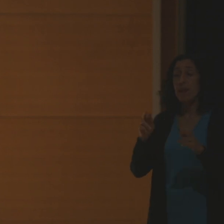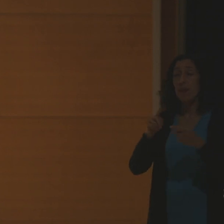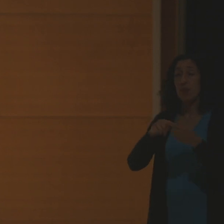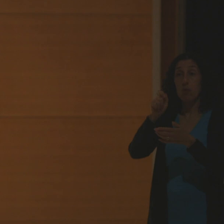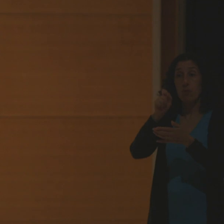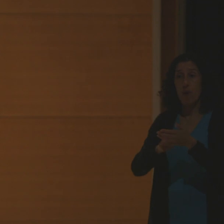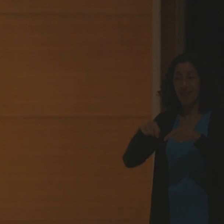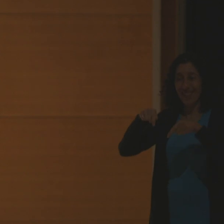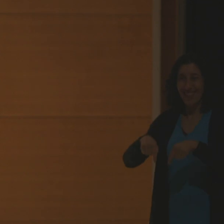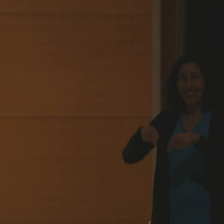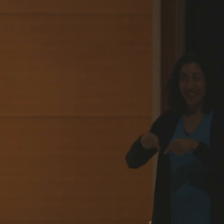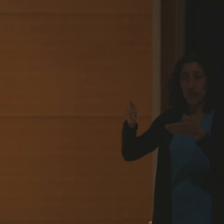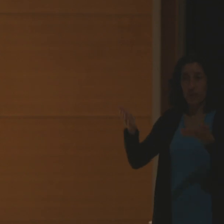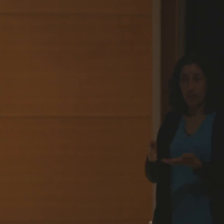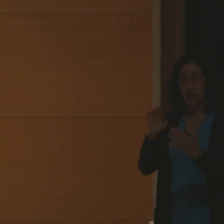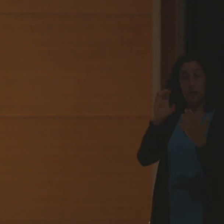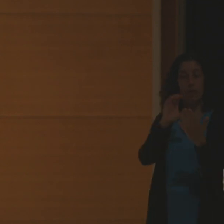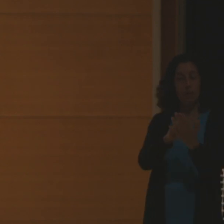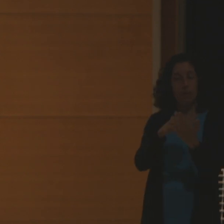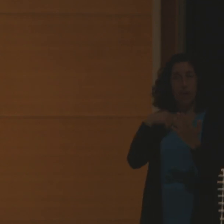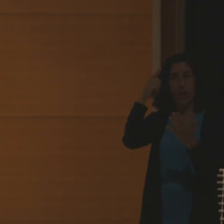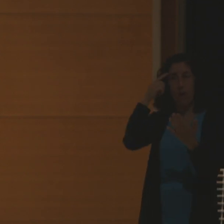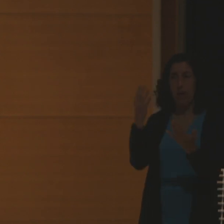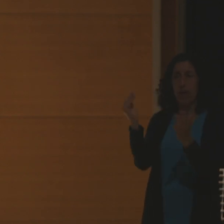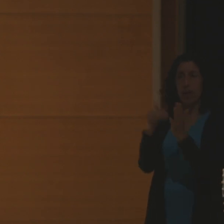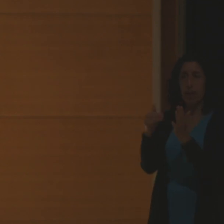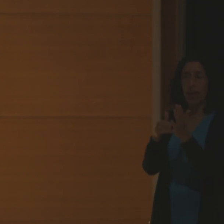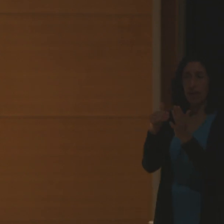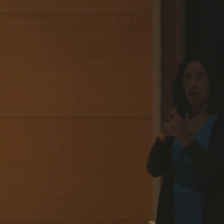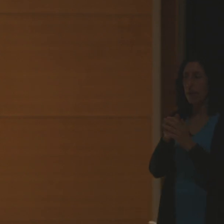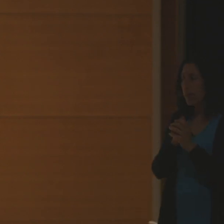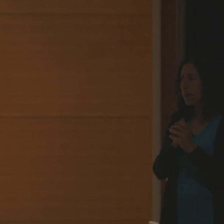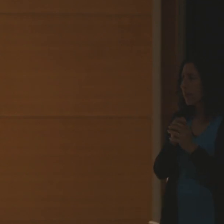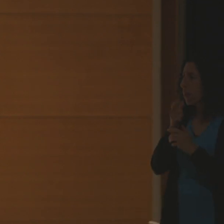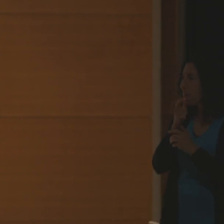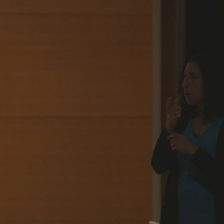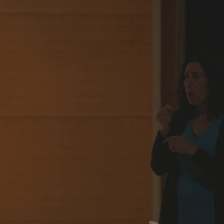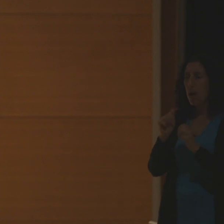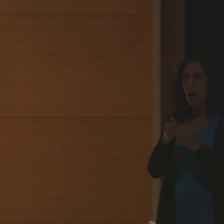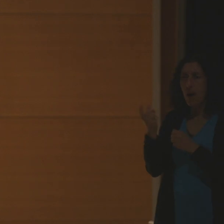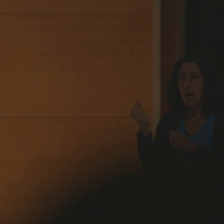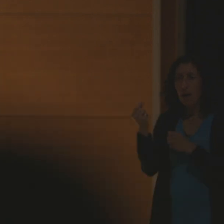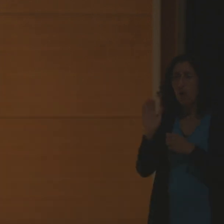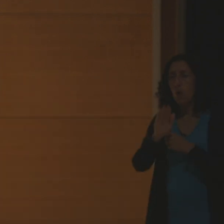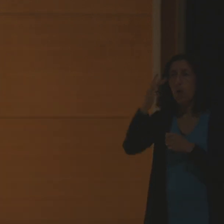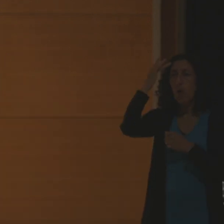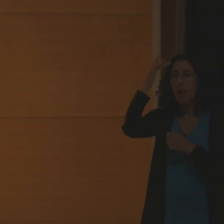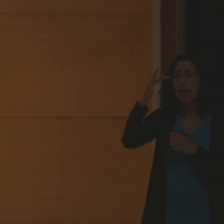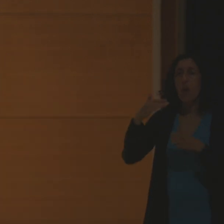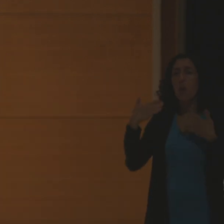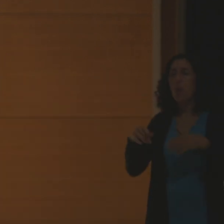keep reading and rereading and thinking. Chelsea T. Hicks's deadpan, dexterous wit, her